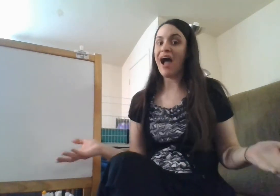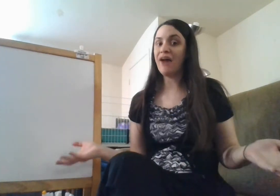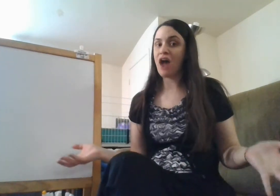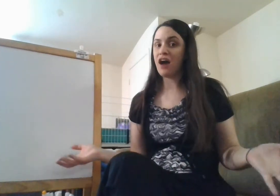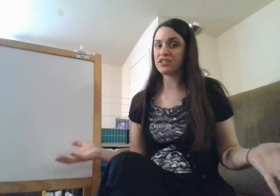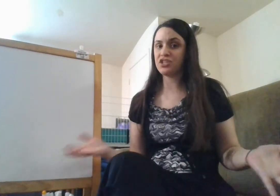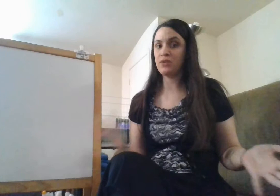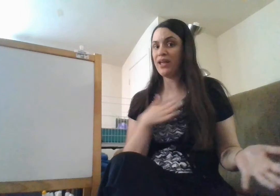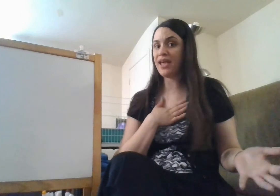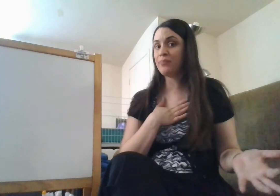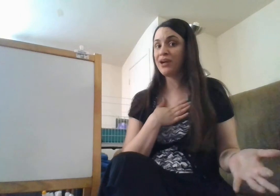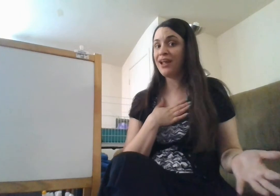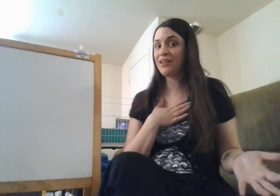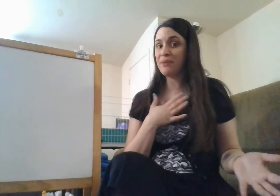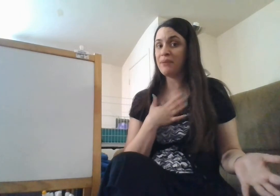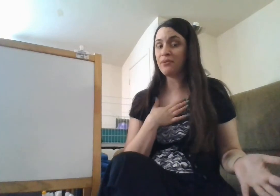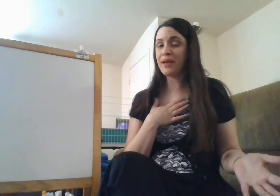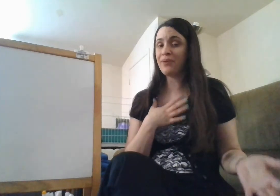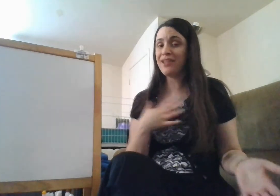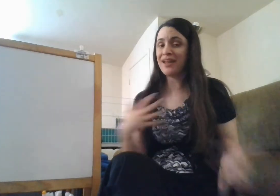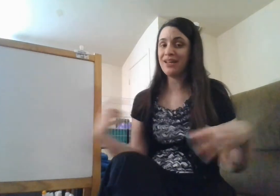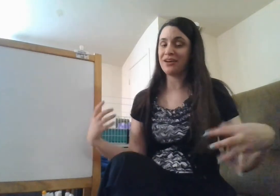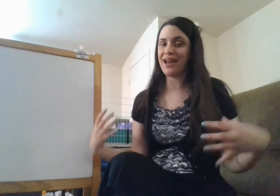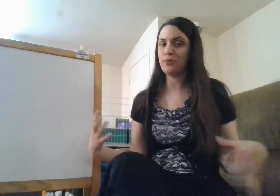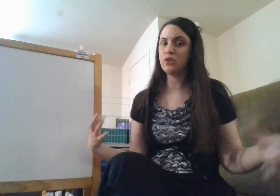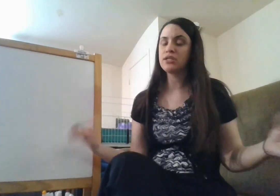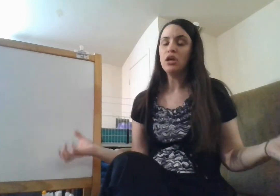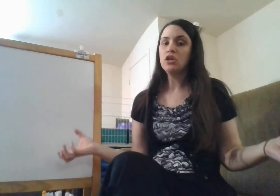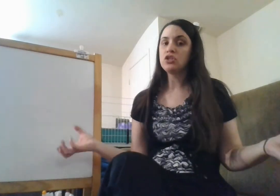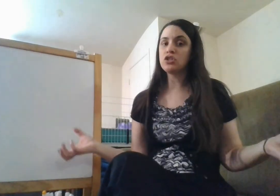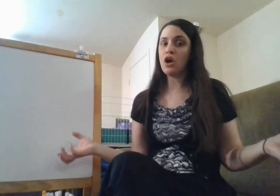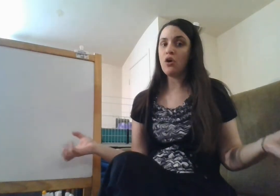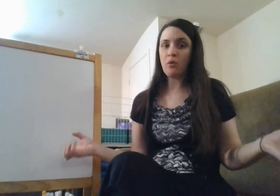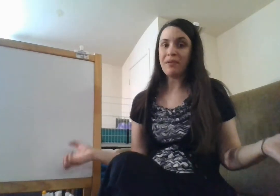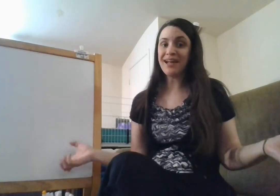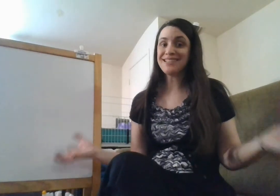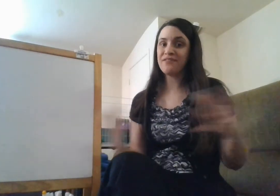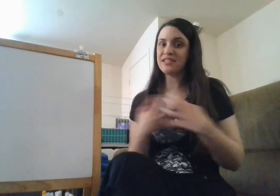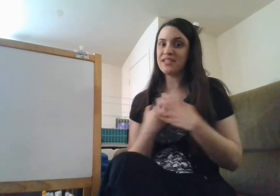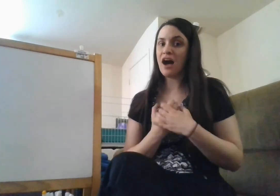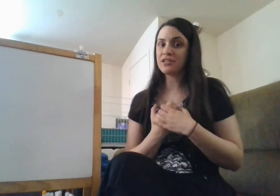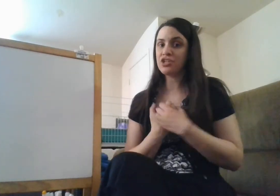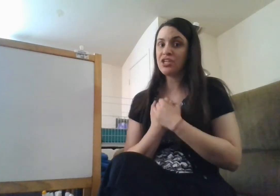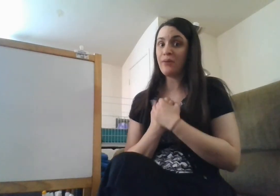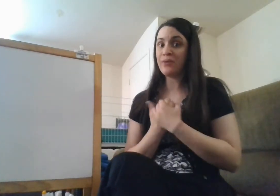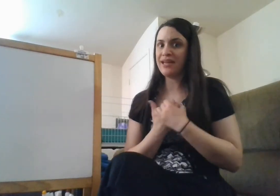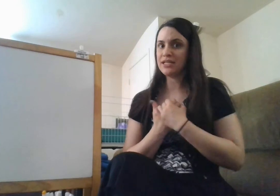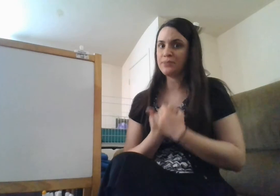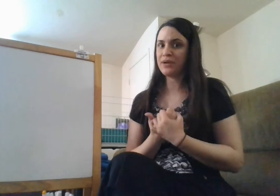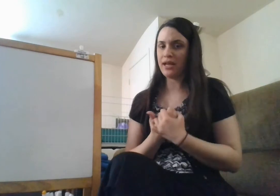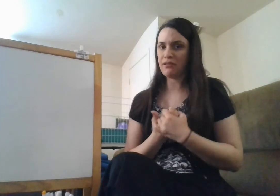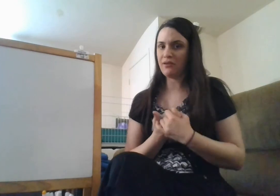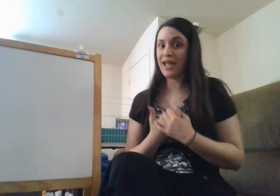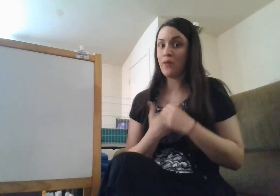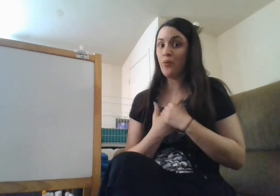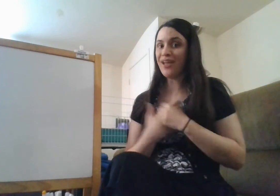Without oxygen, we can't breathe, people can't breathe, and neither can animals. So plants give us the oxygen that we need to breathe, okay? And we